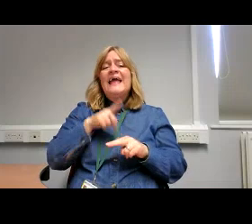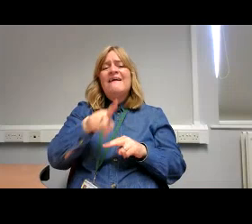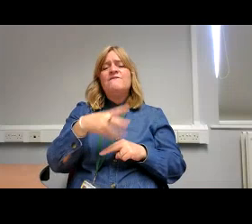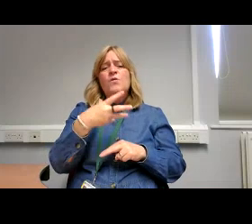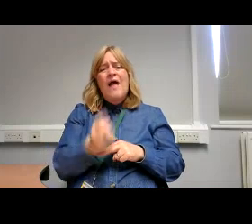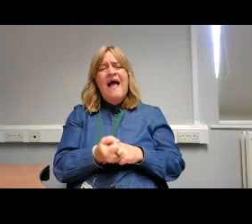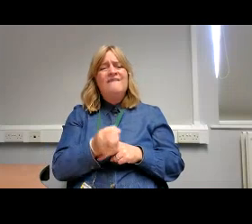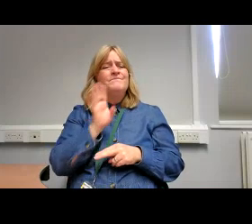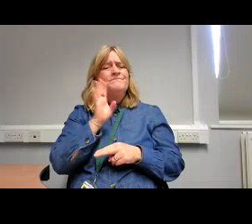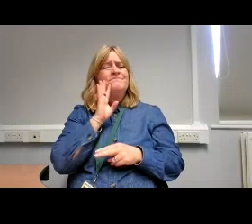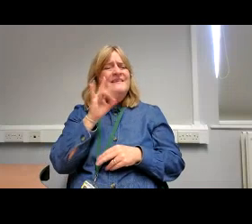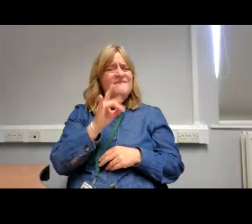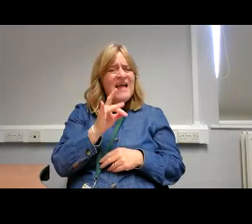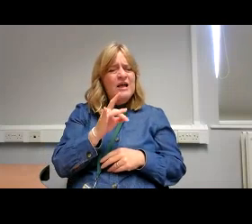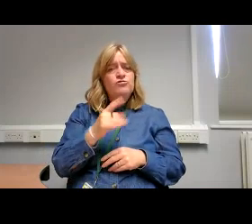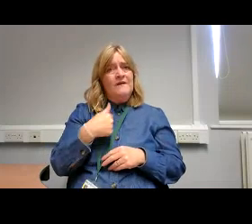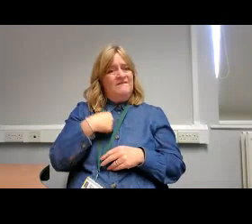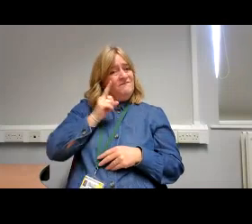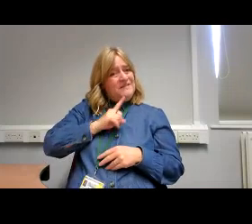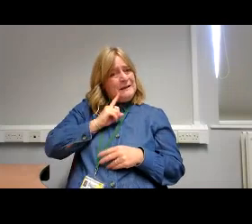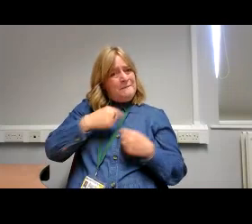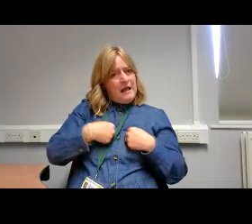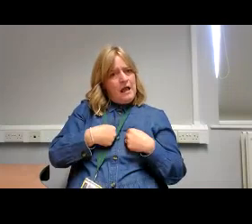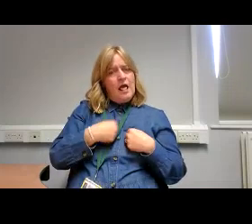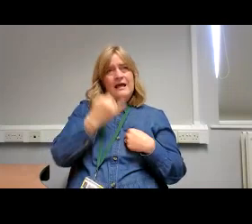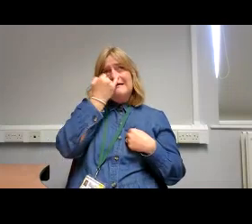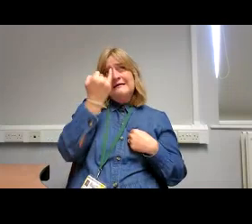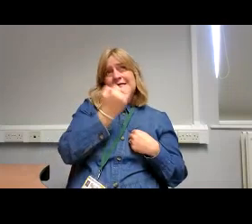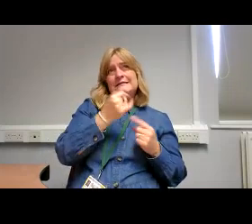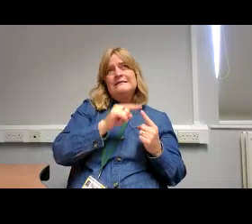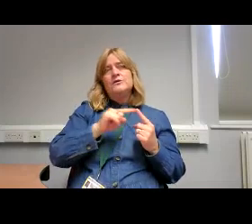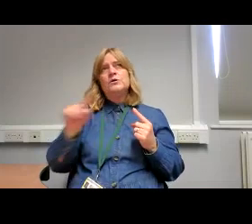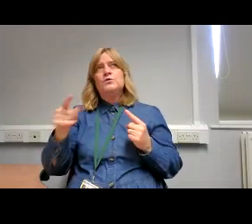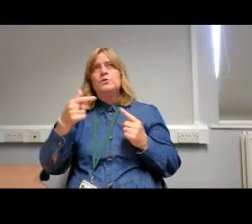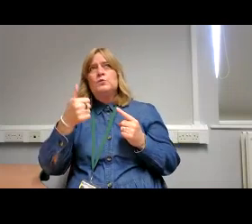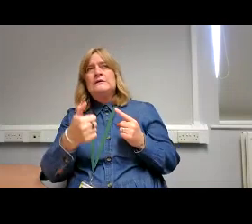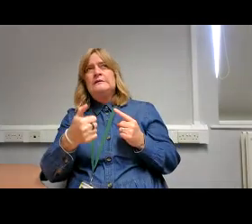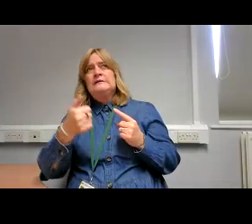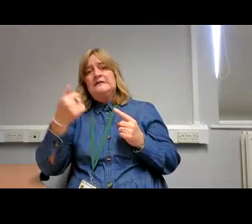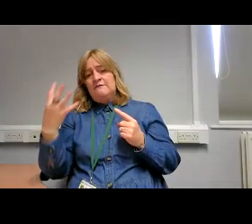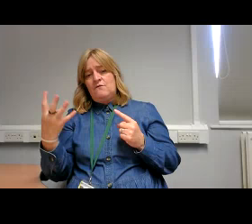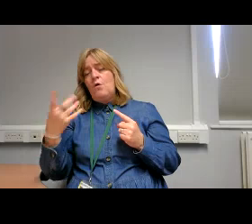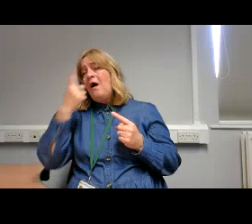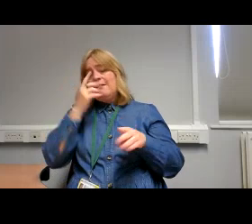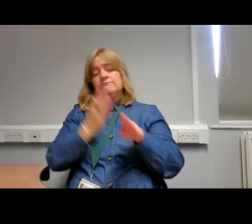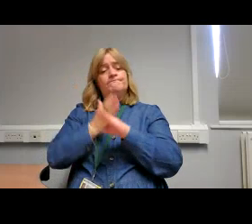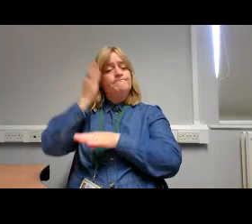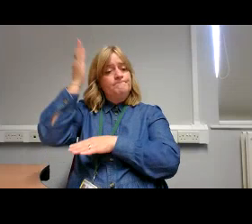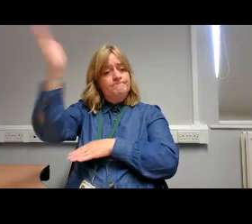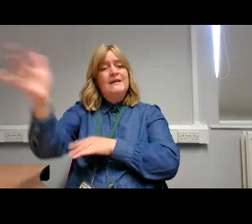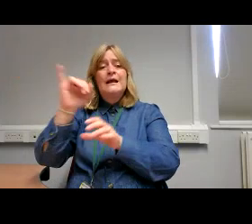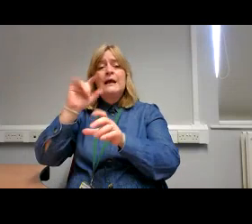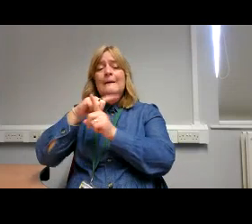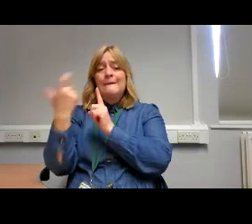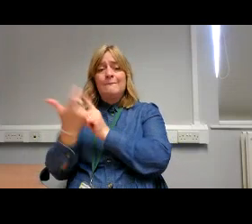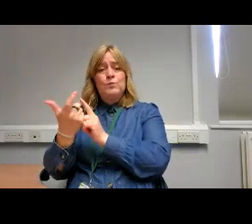tract infection and you're female and between 16 to 64 years of age, you can also be seen by your community